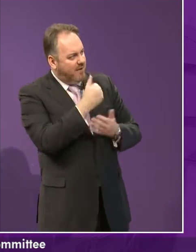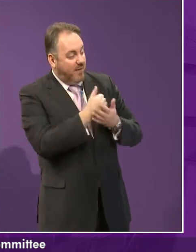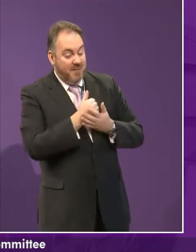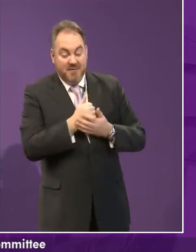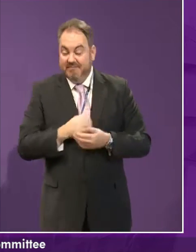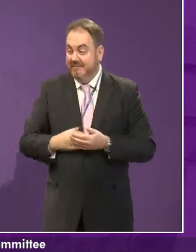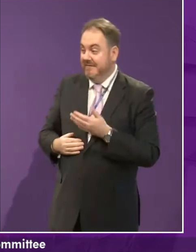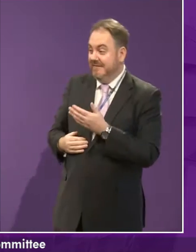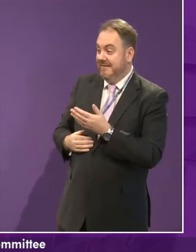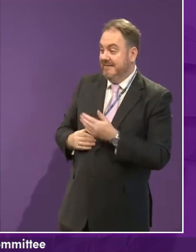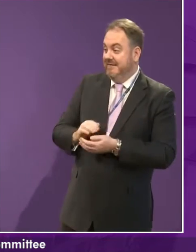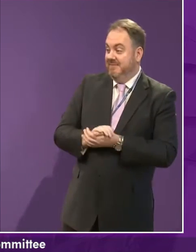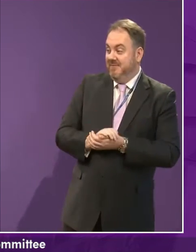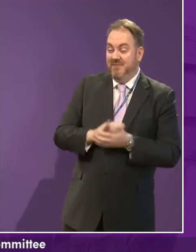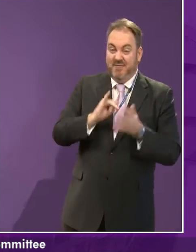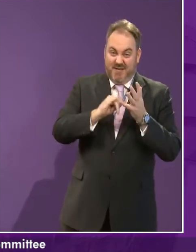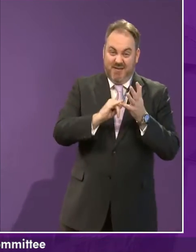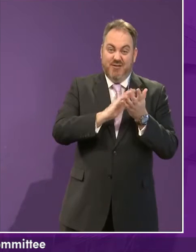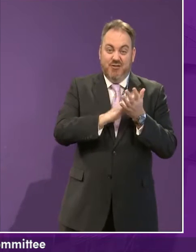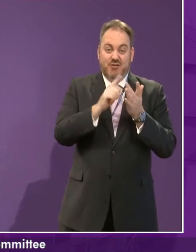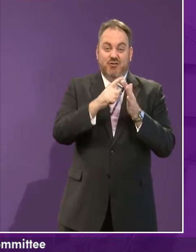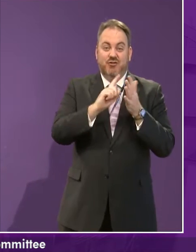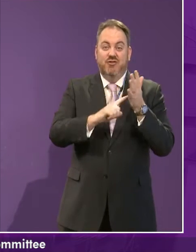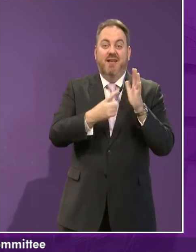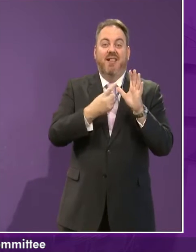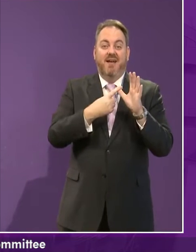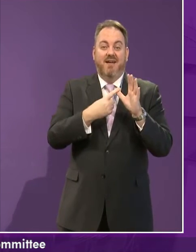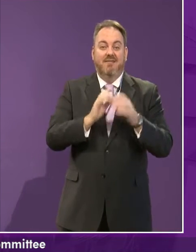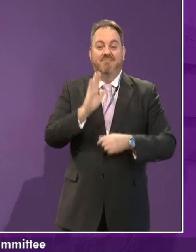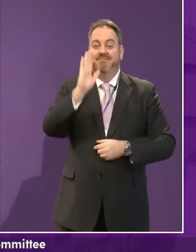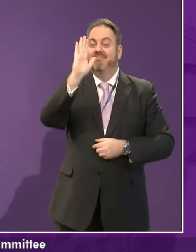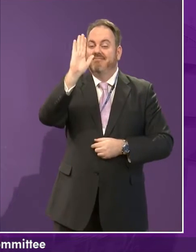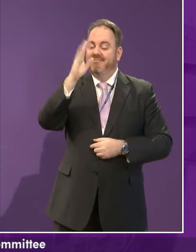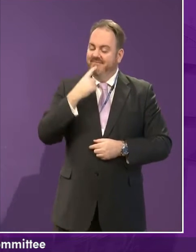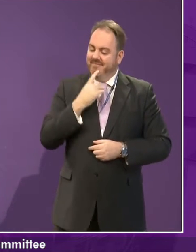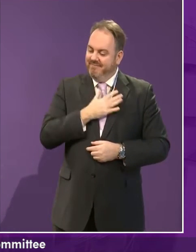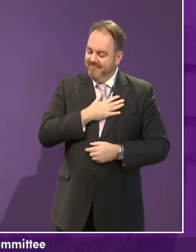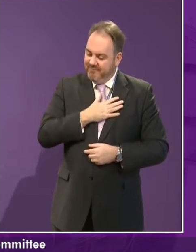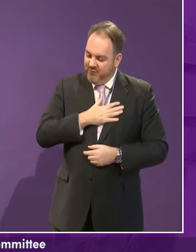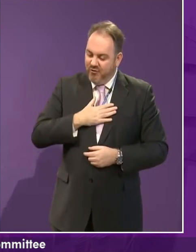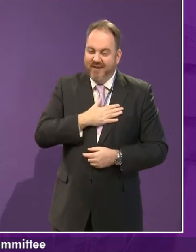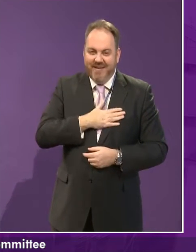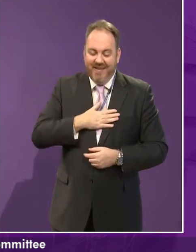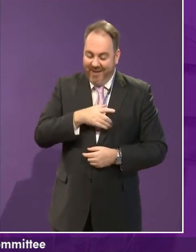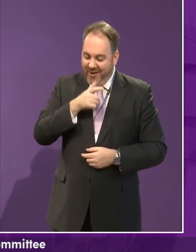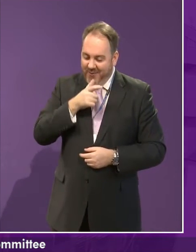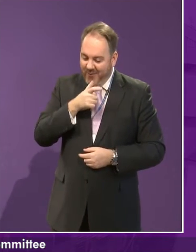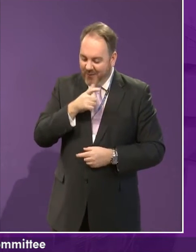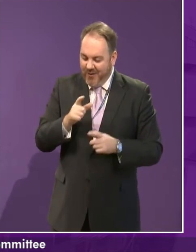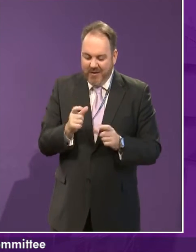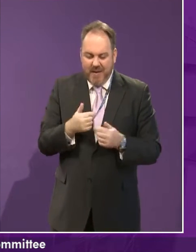one. Yes, apologies for the use of the word permitted. That's a very good point. Thank you.